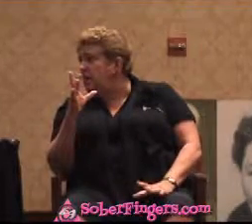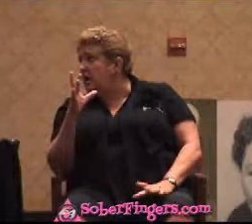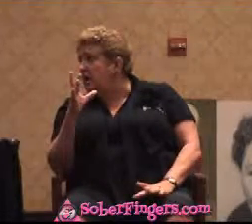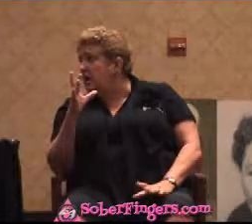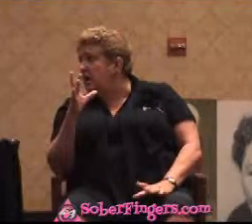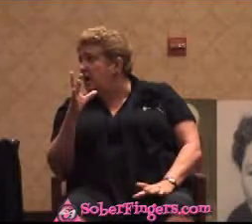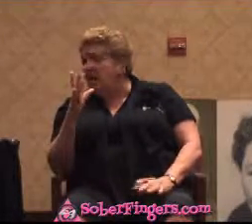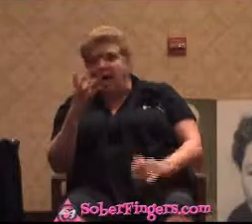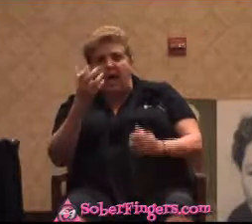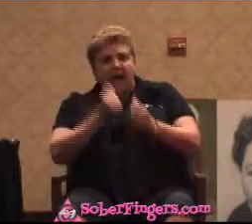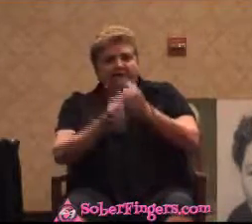skinny.